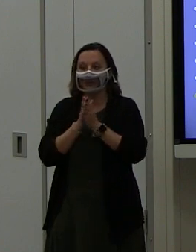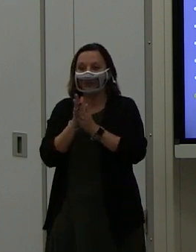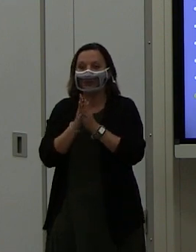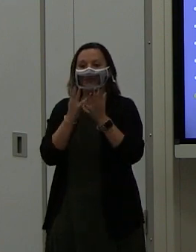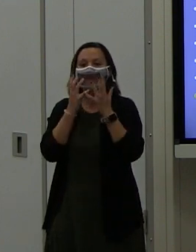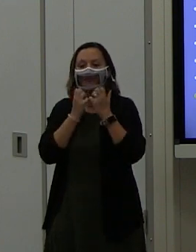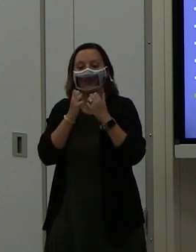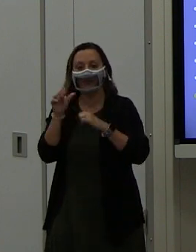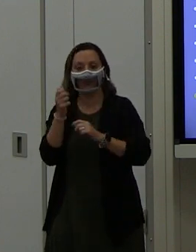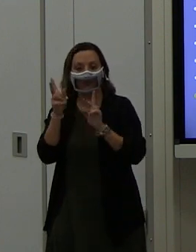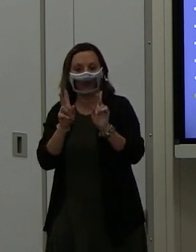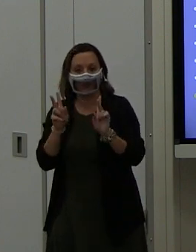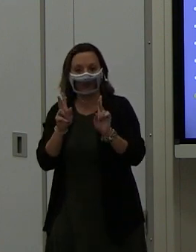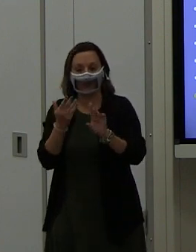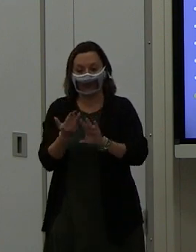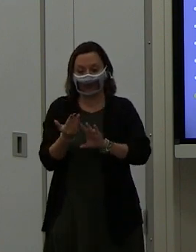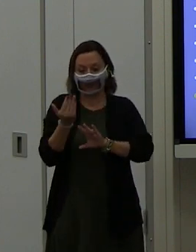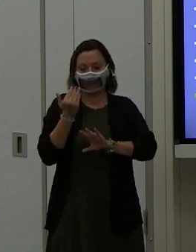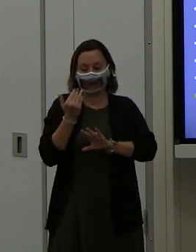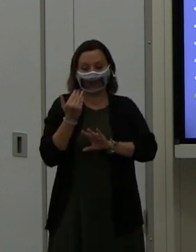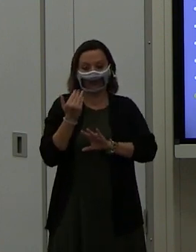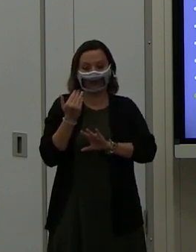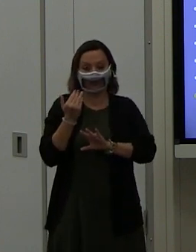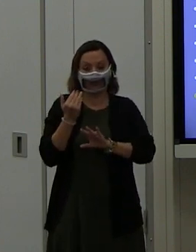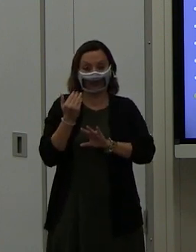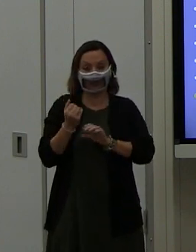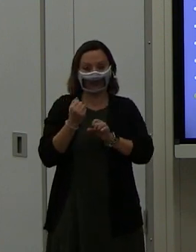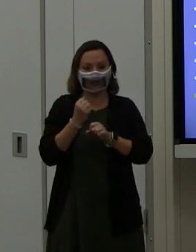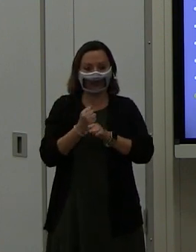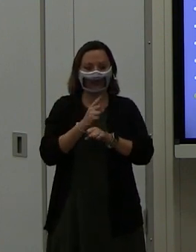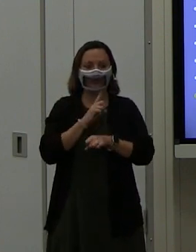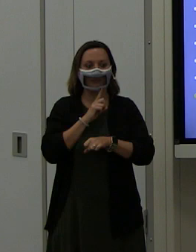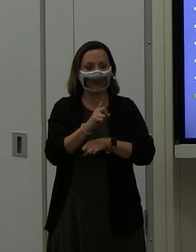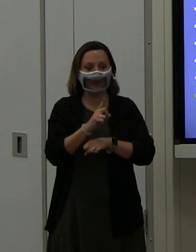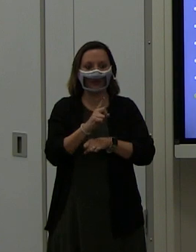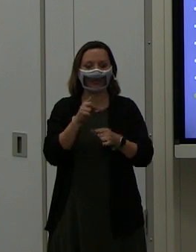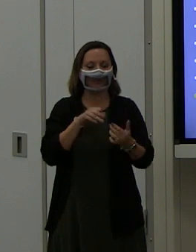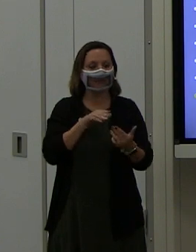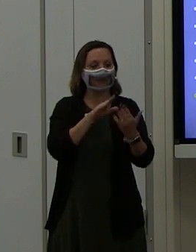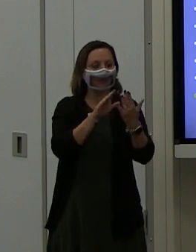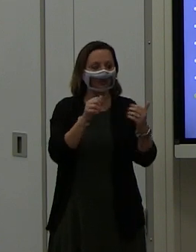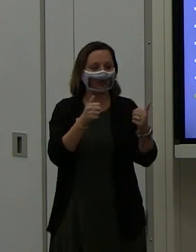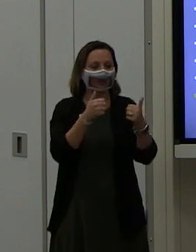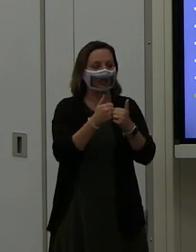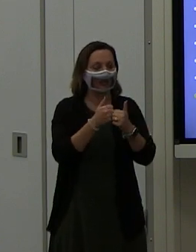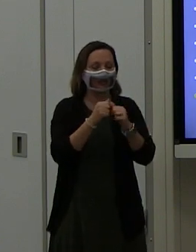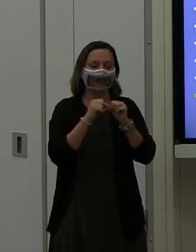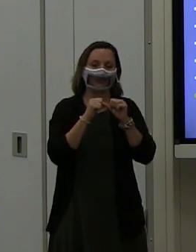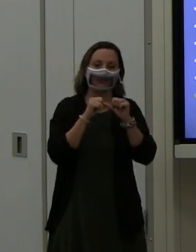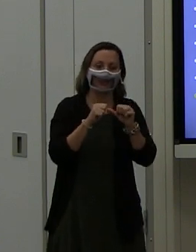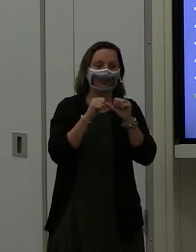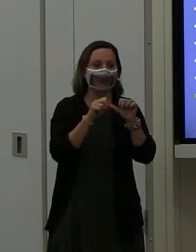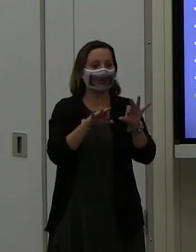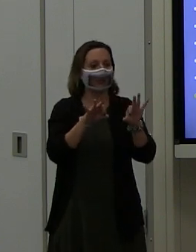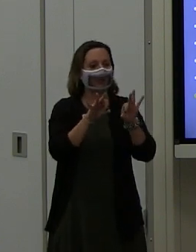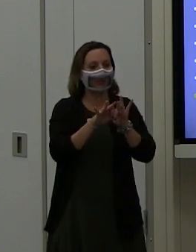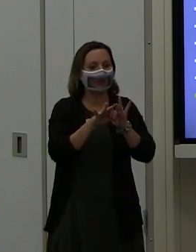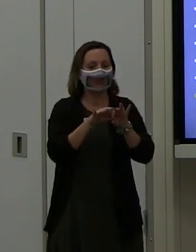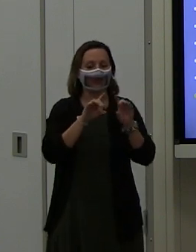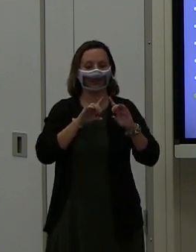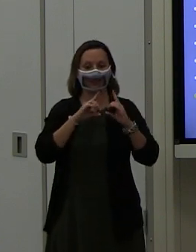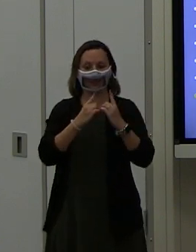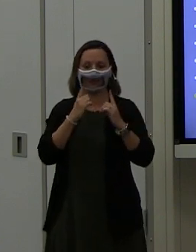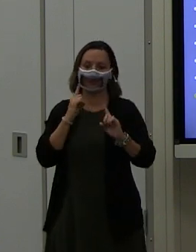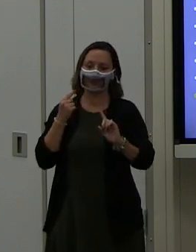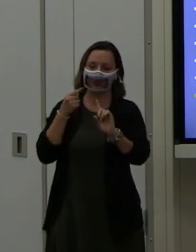past year, there have been many challenges presented to our students that highlight the continued importance of these district objectives and our